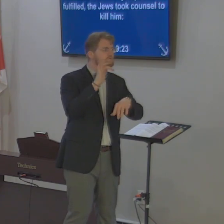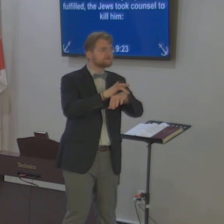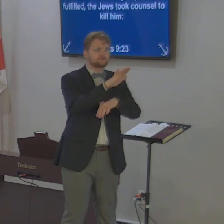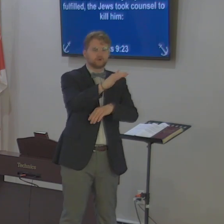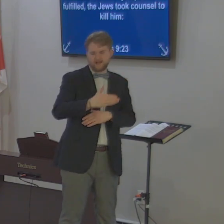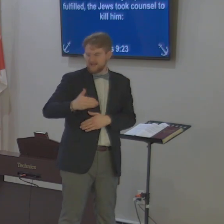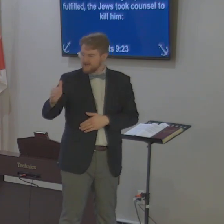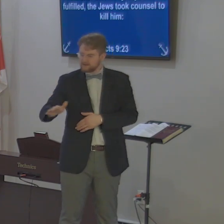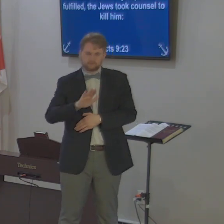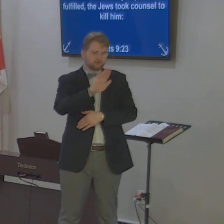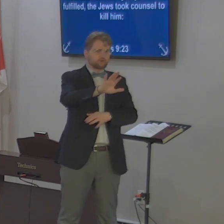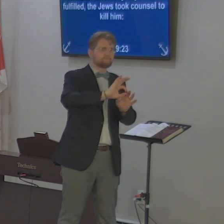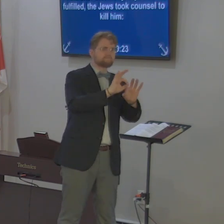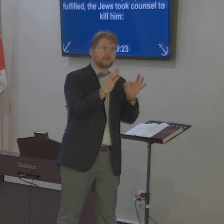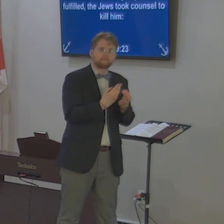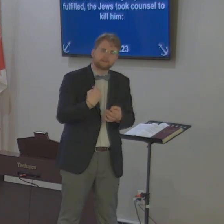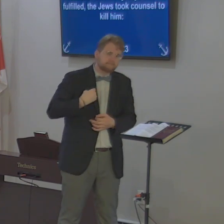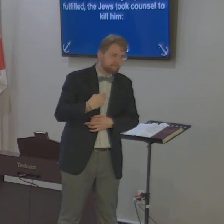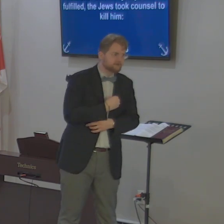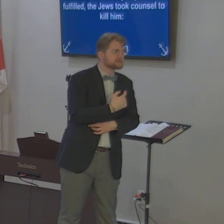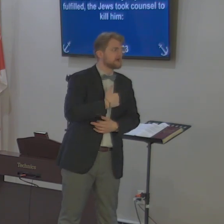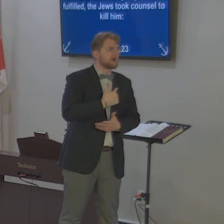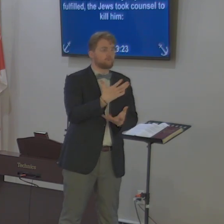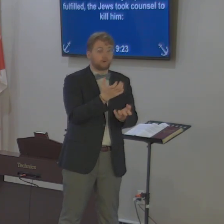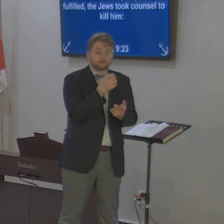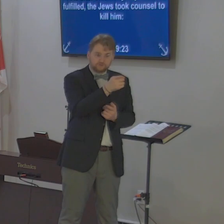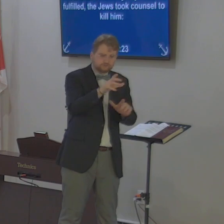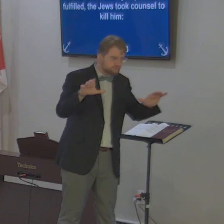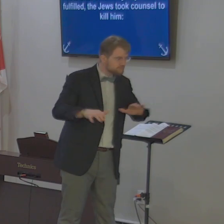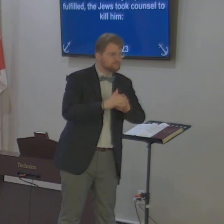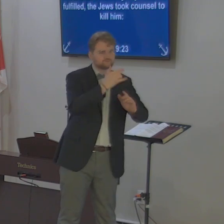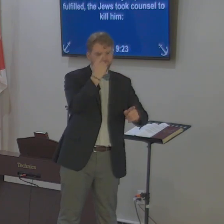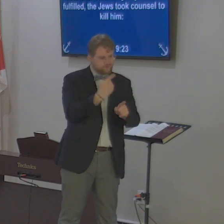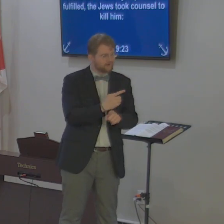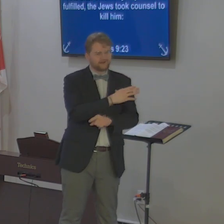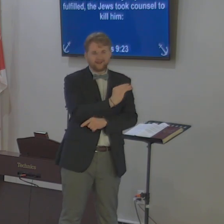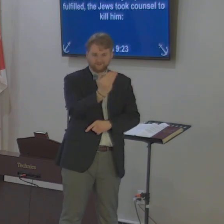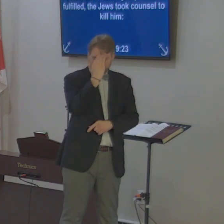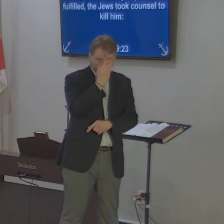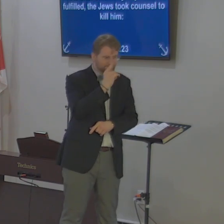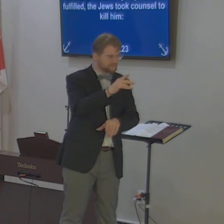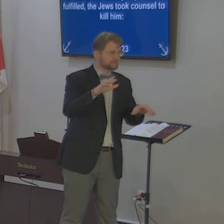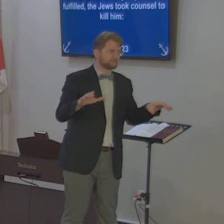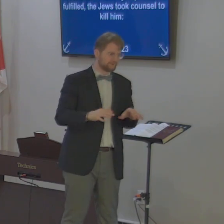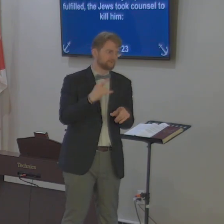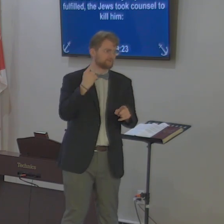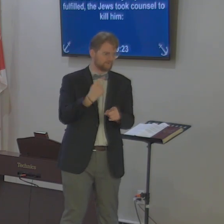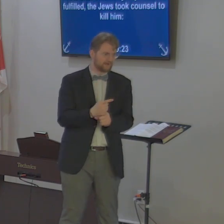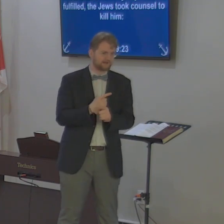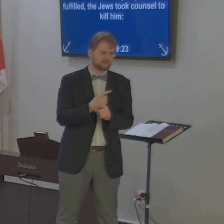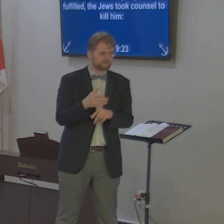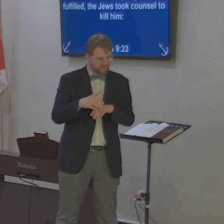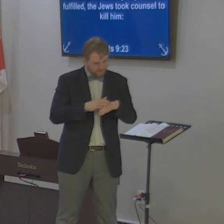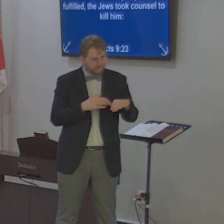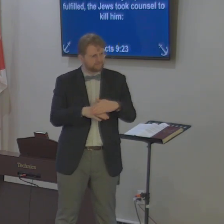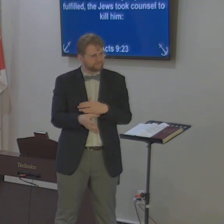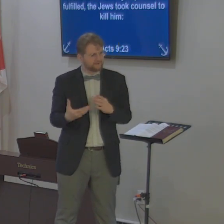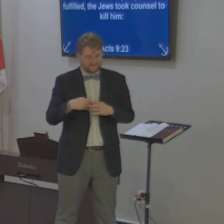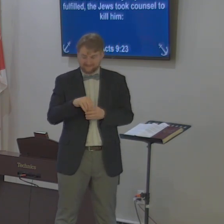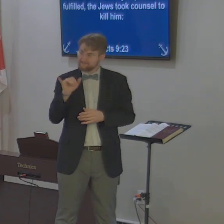family member. I want you to do right, and I want you to know that you're doing right. There's a comfort in that conviction.